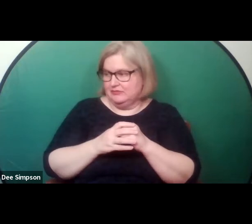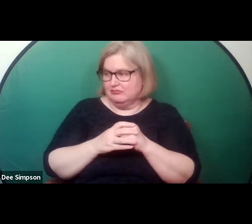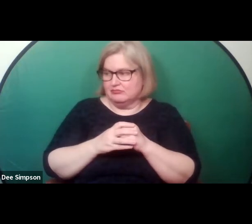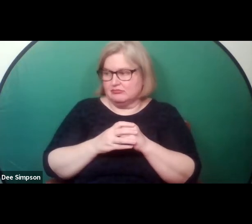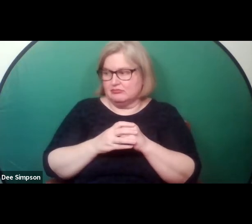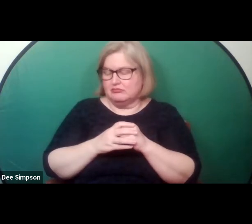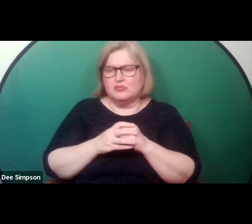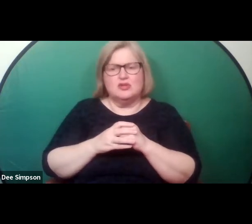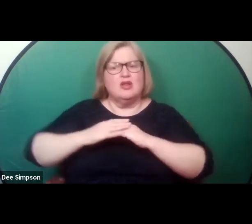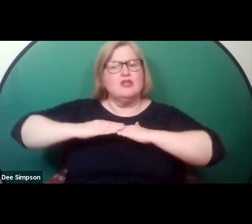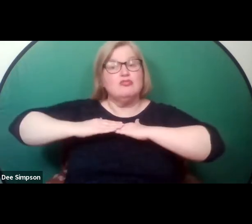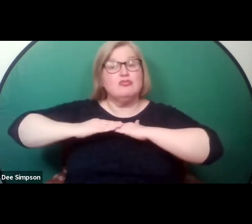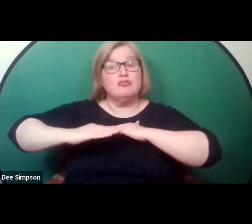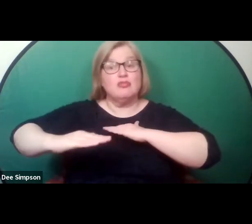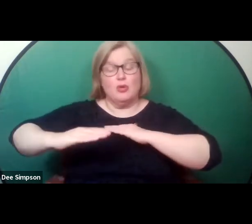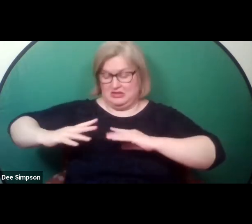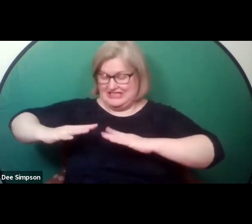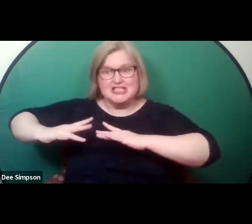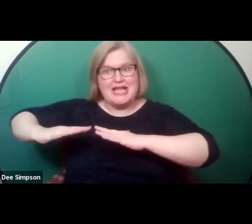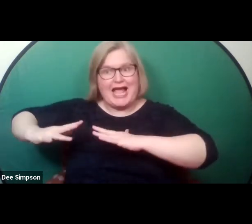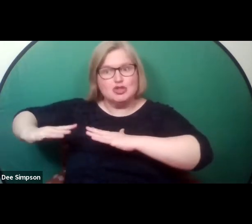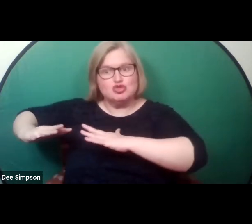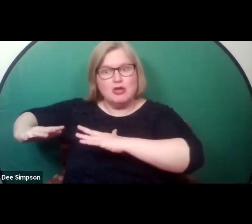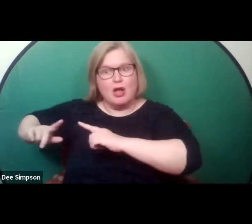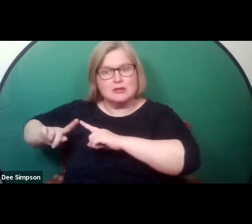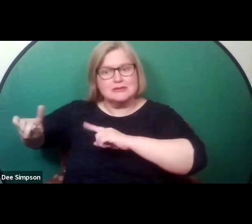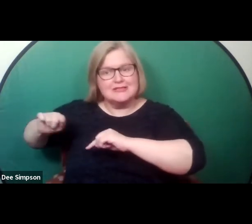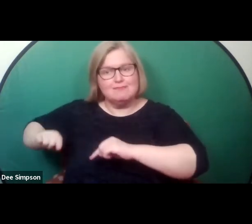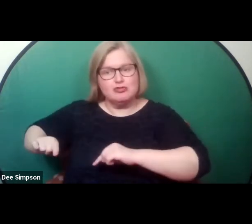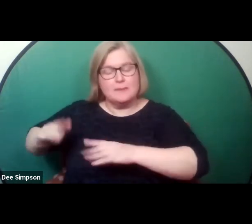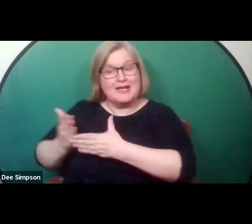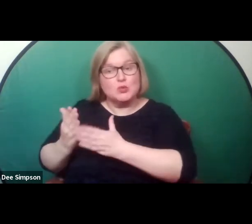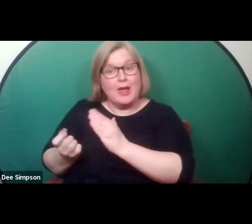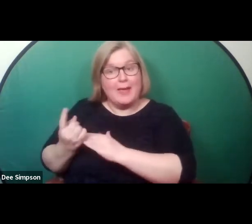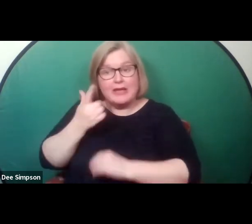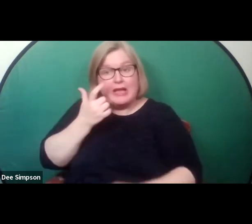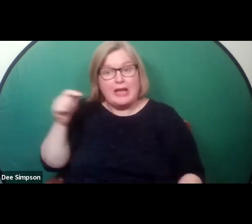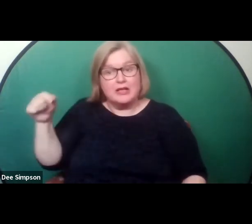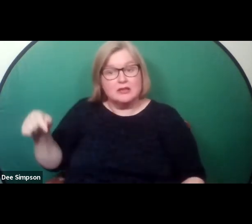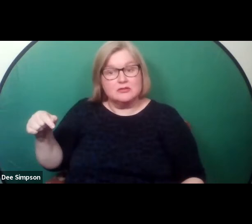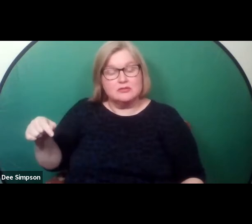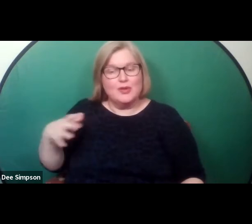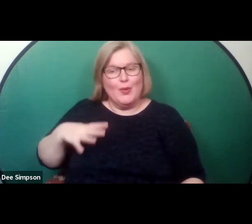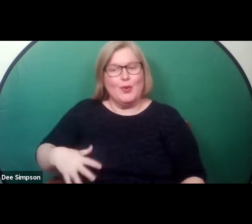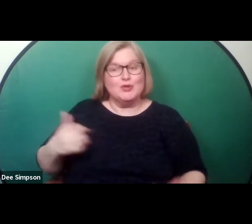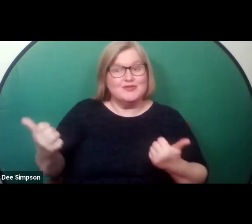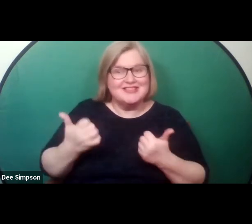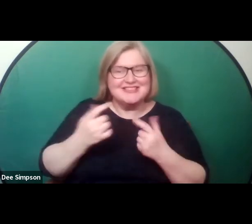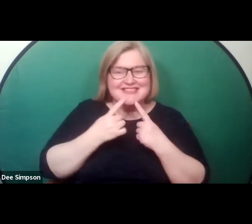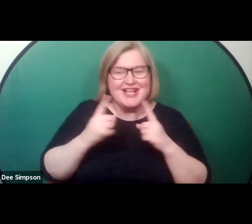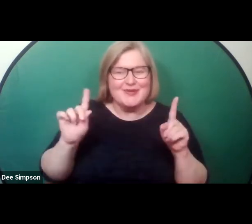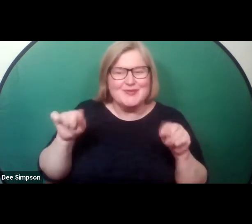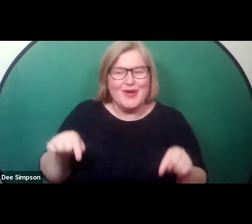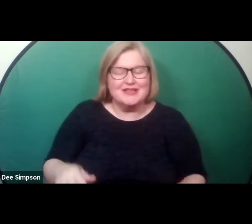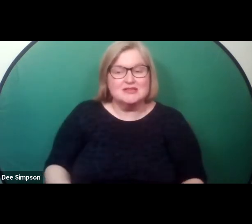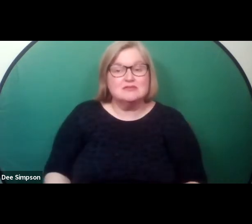in the texture of the pavement to do that. I'll just finish by saying, I know